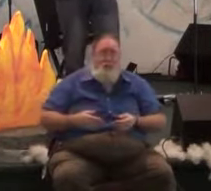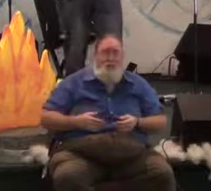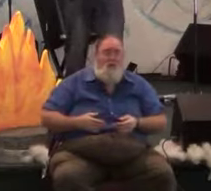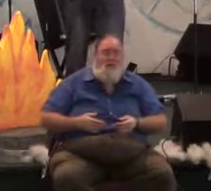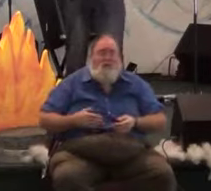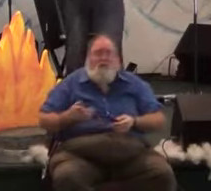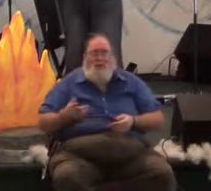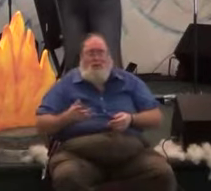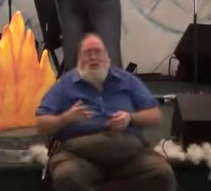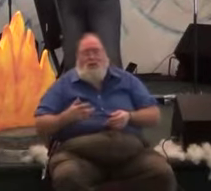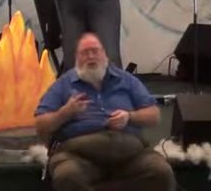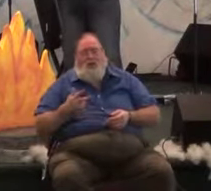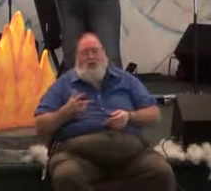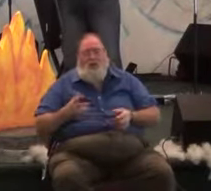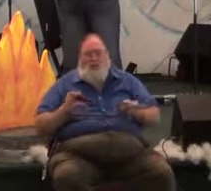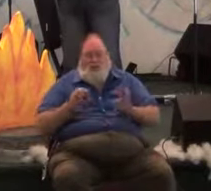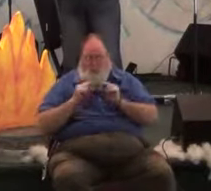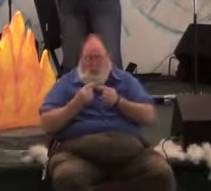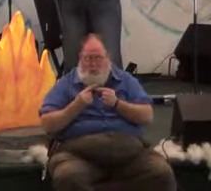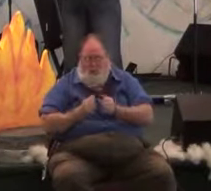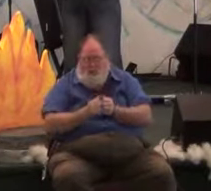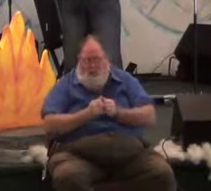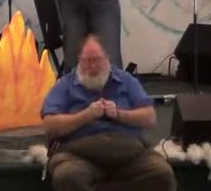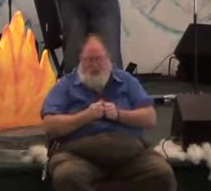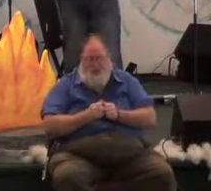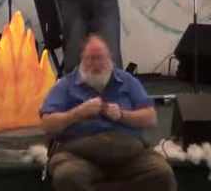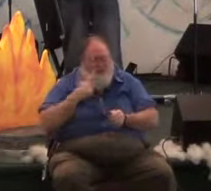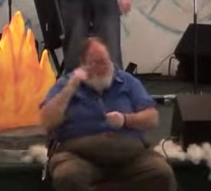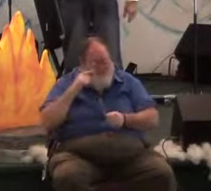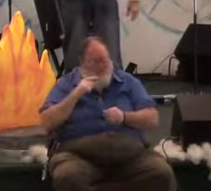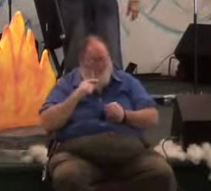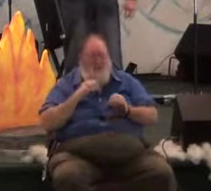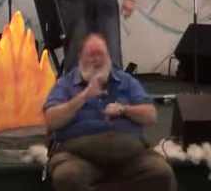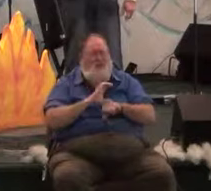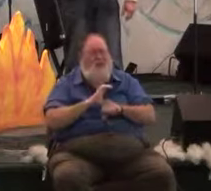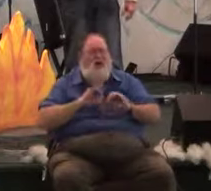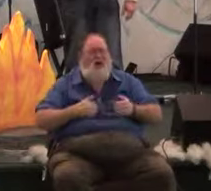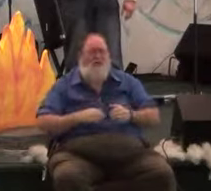church, how powerful people are when they join together.